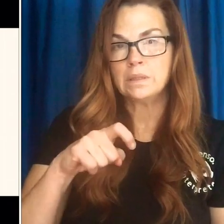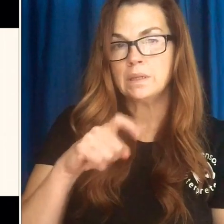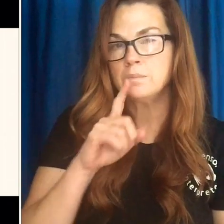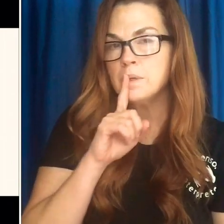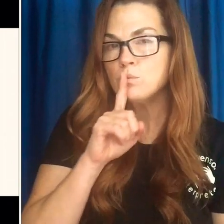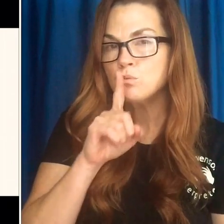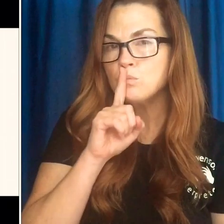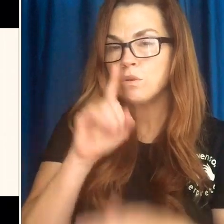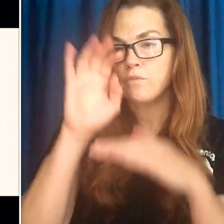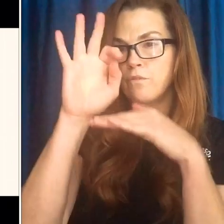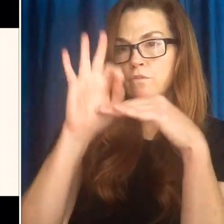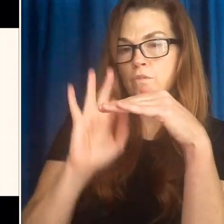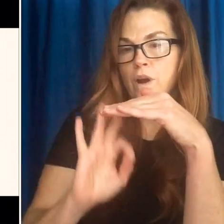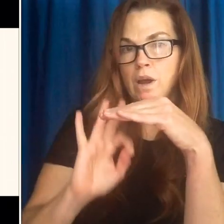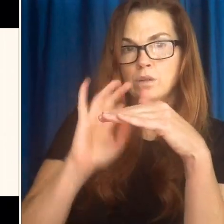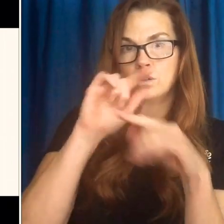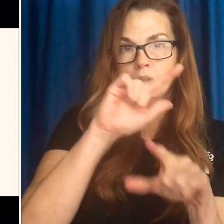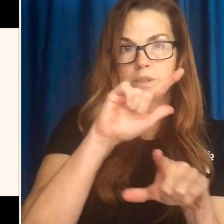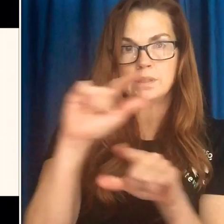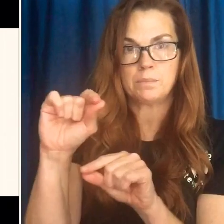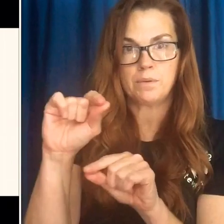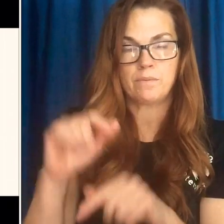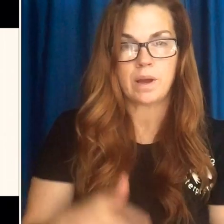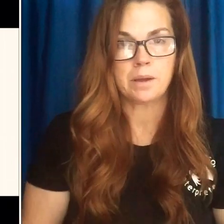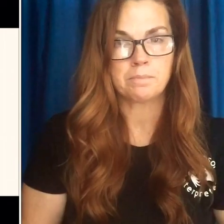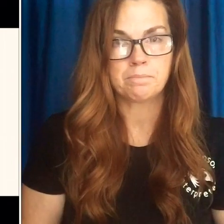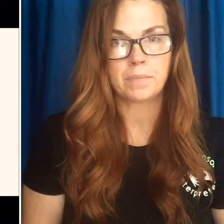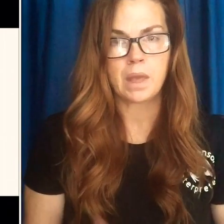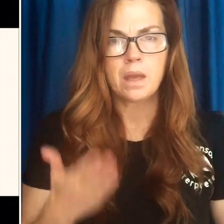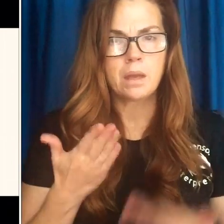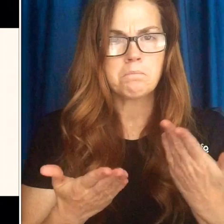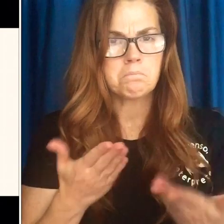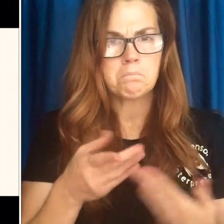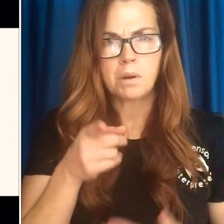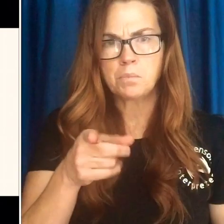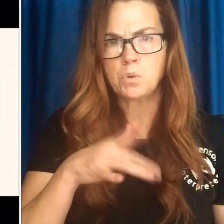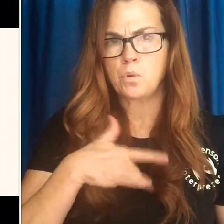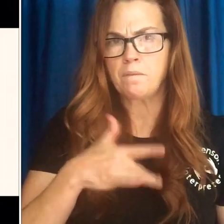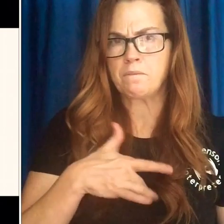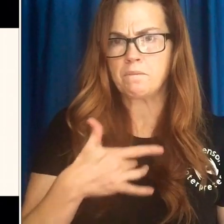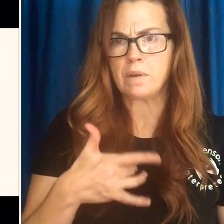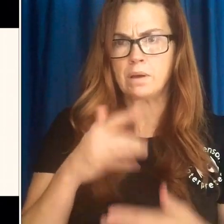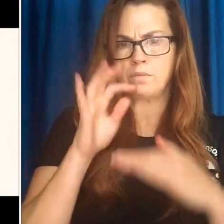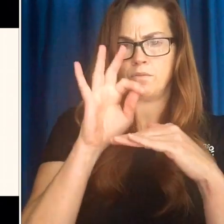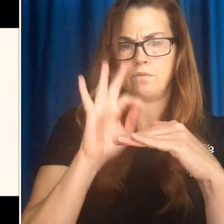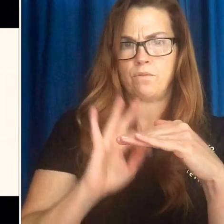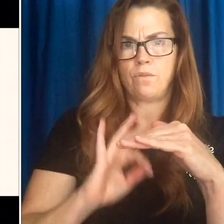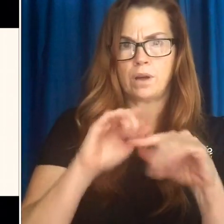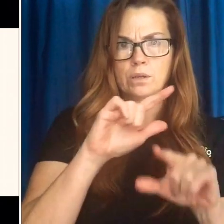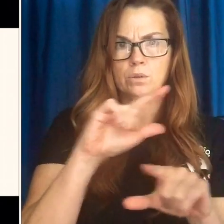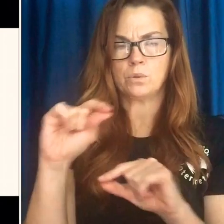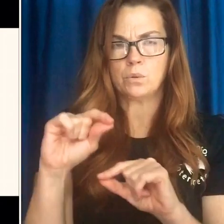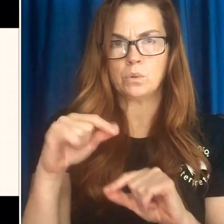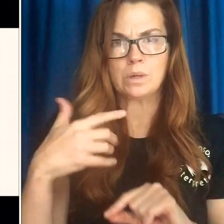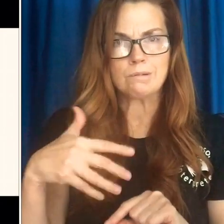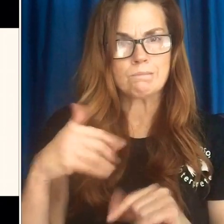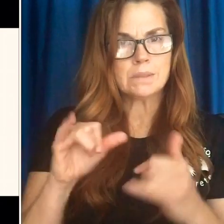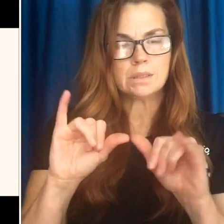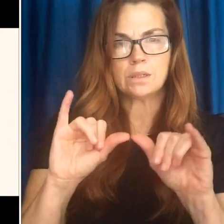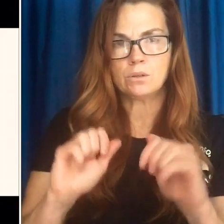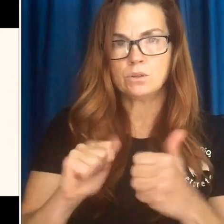Now, if simplifying fractions is still a challenge for you, I would encourage you to check out the video